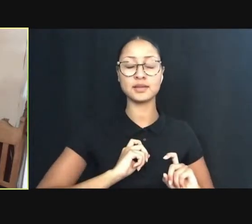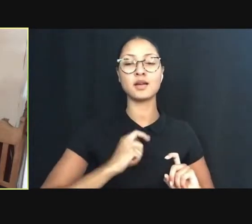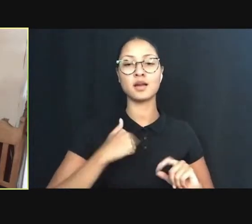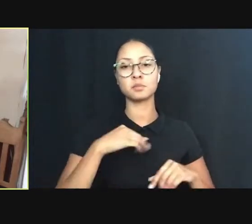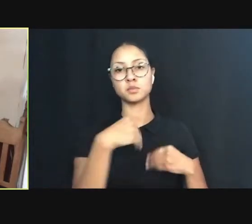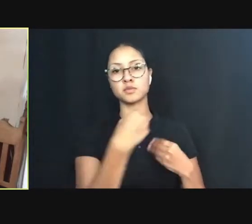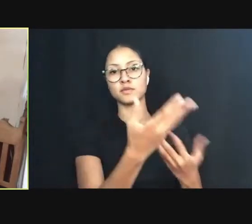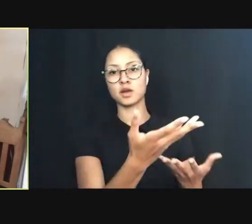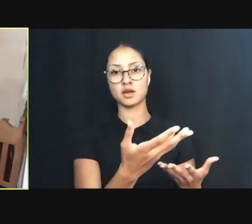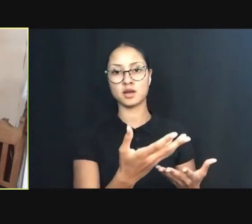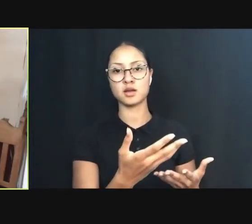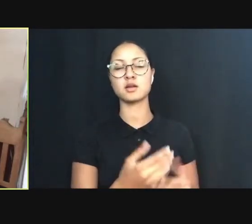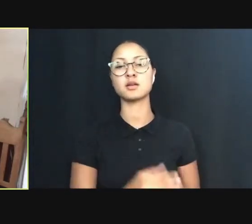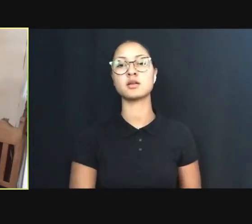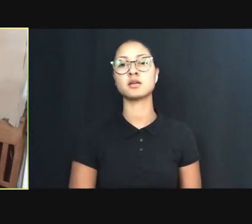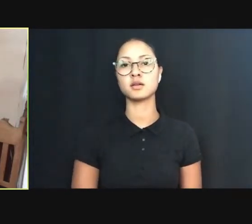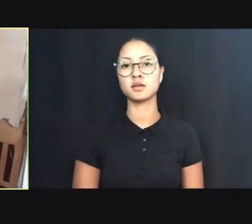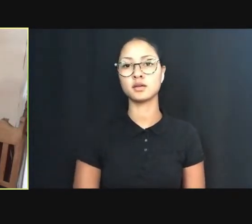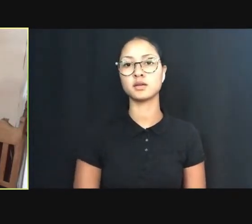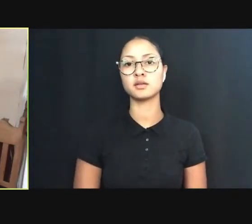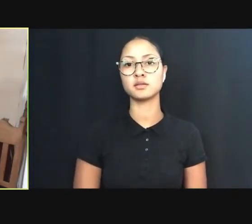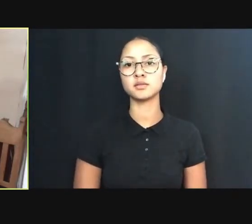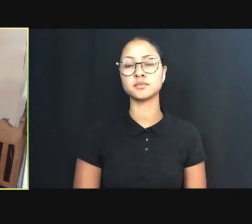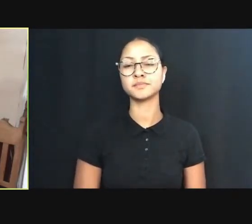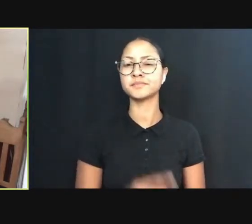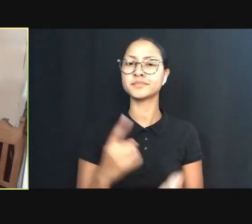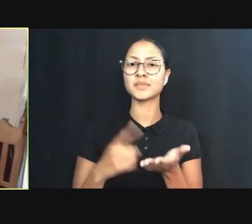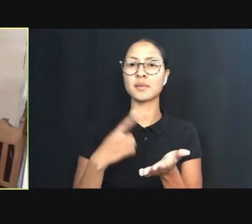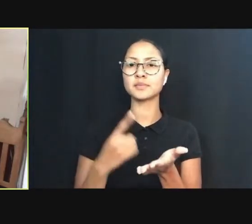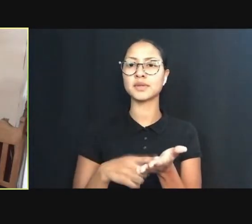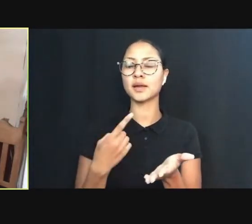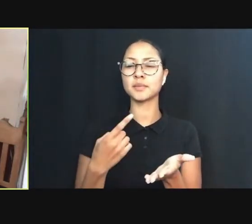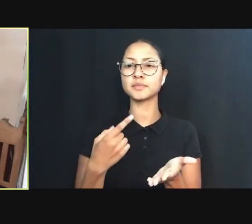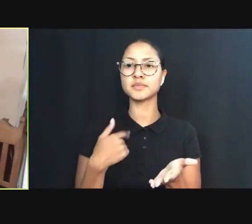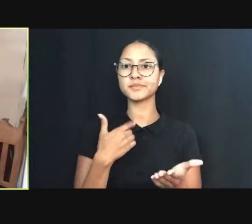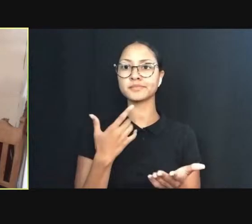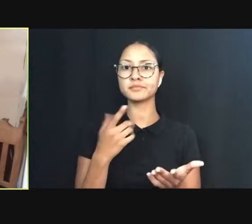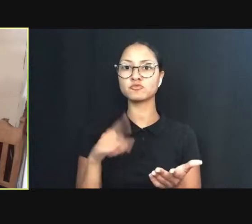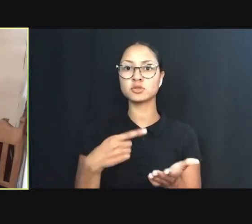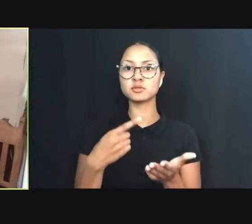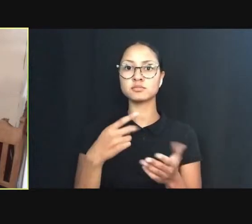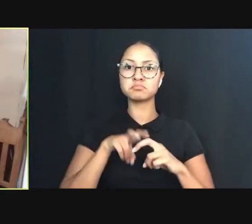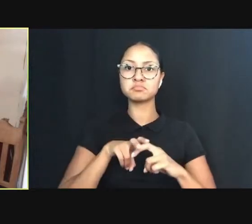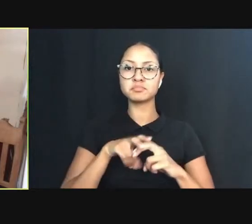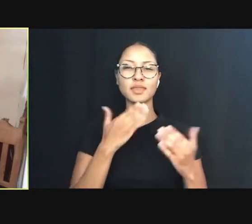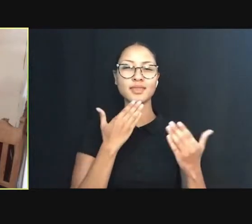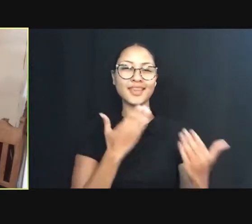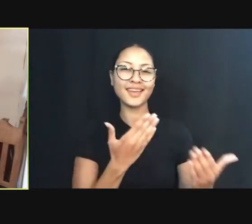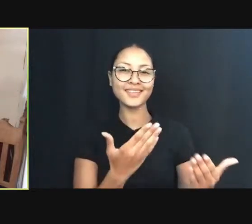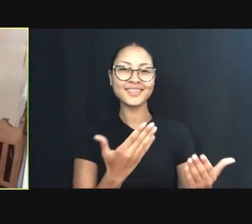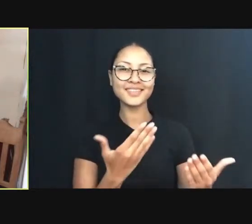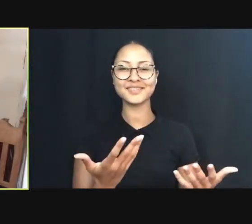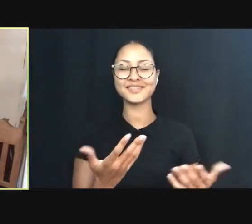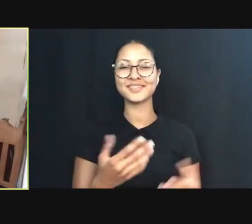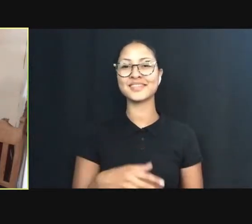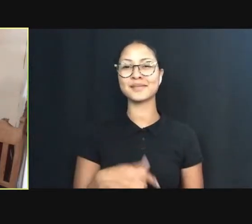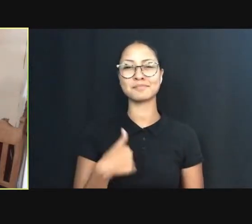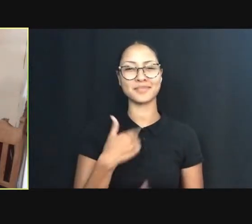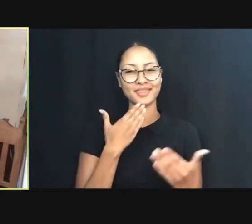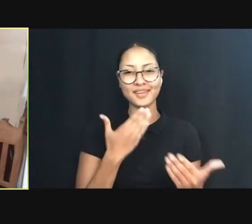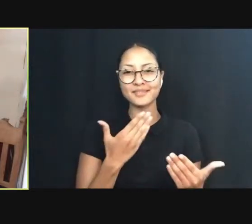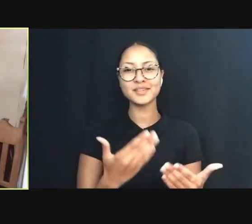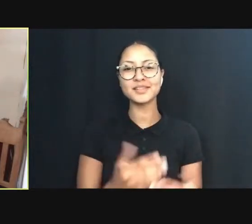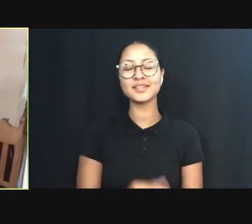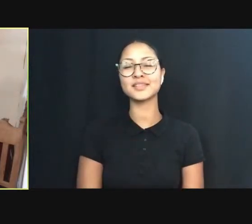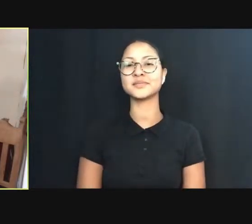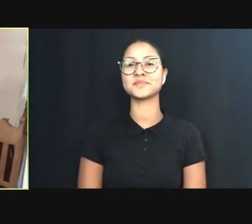of gratitude as opposed to requests. But yeah, I go chat, I go laugh. I'm learning to swim cause child,